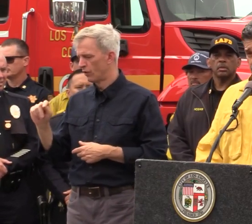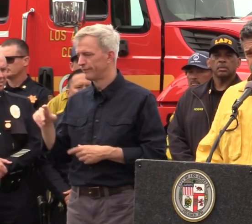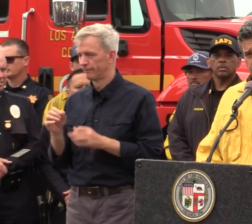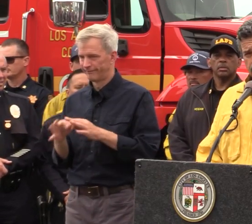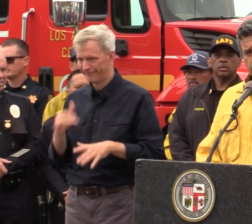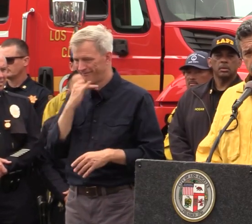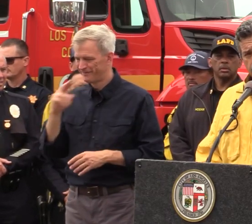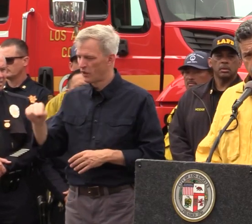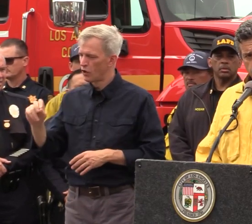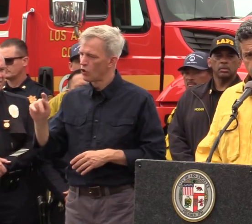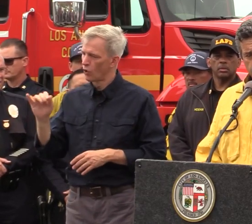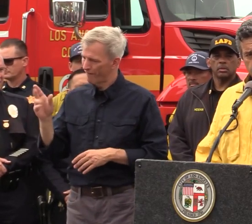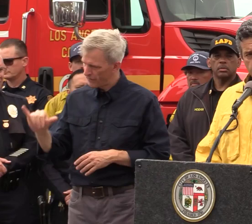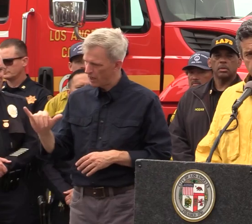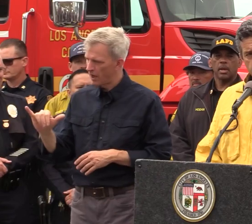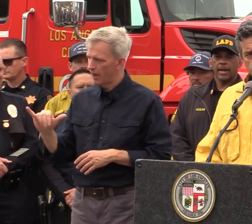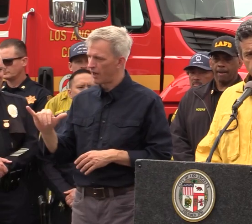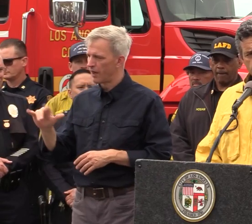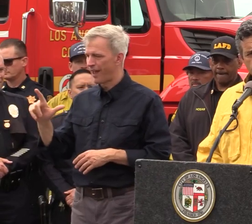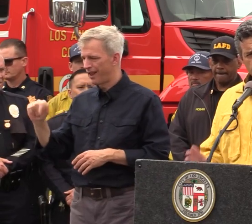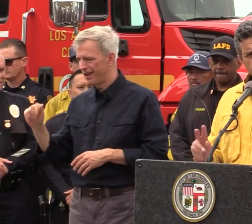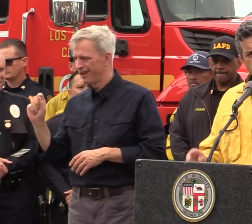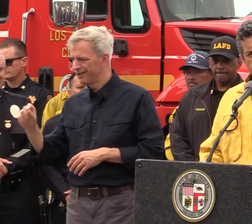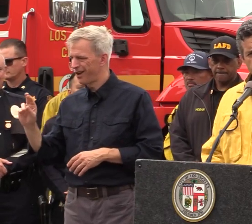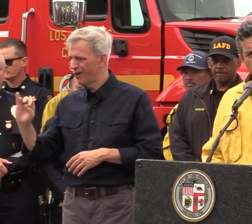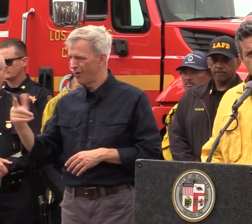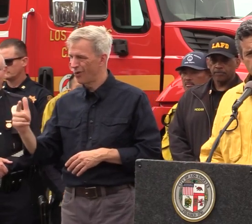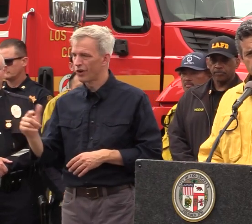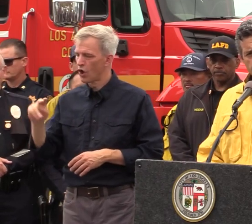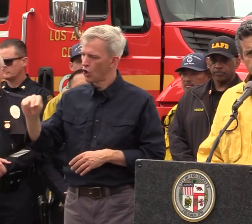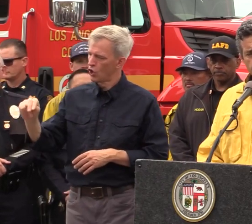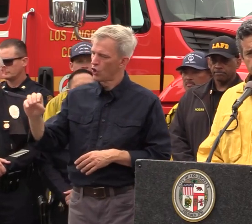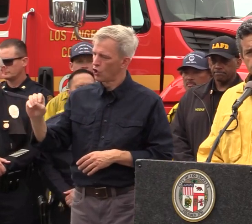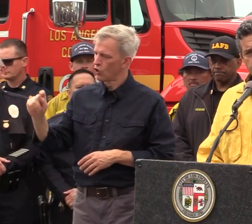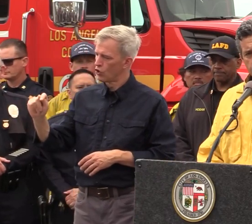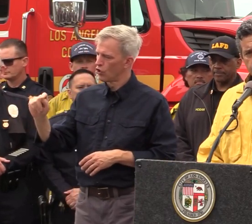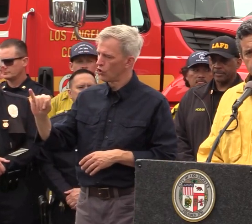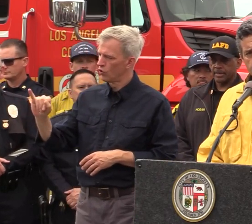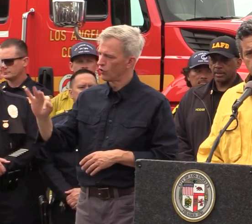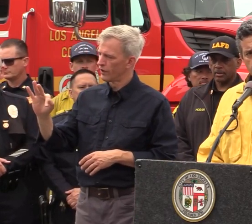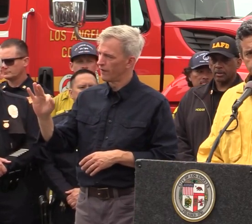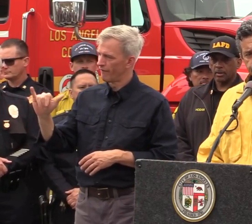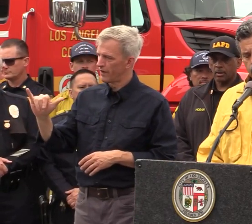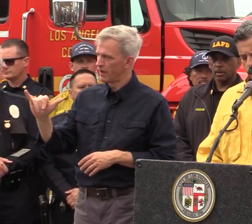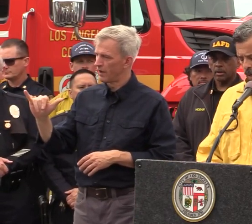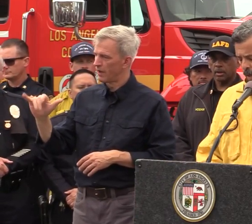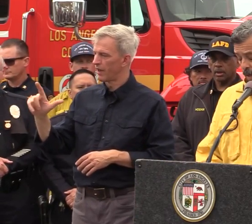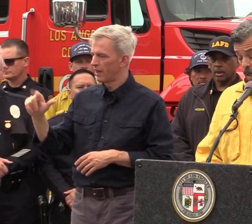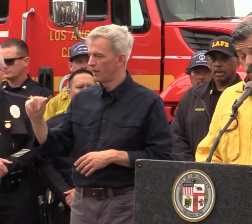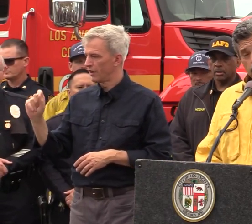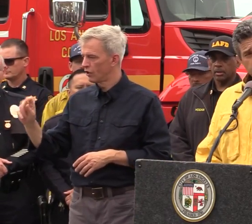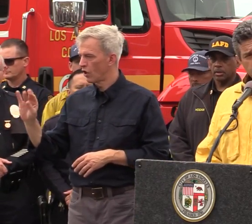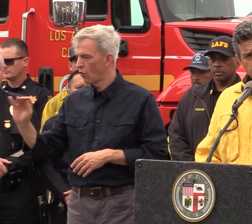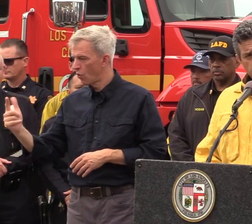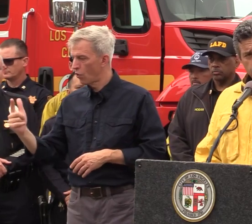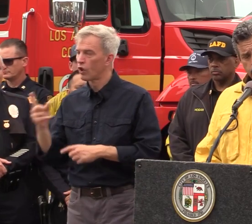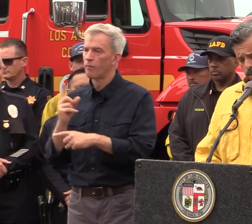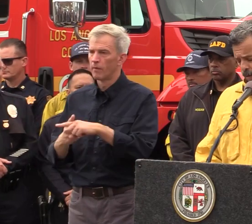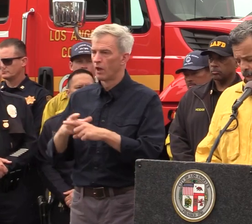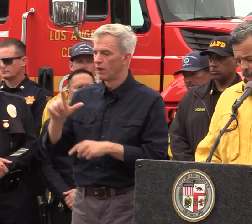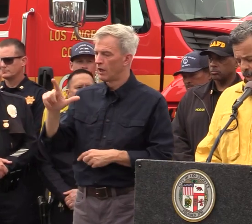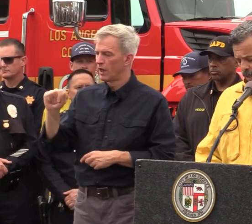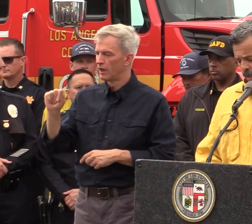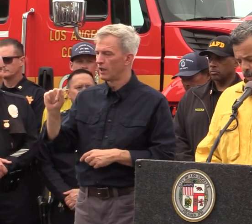at lafd.org. So those are your two best sources of information, lafd.org, as well as the alerts